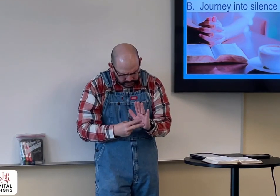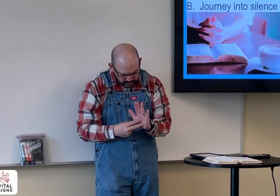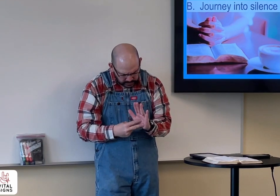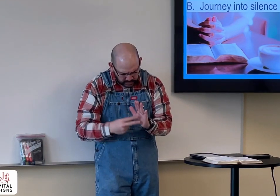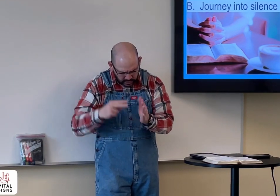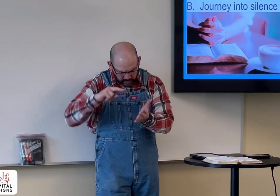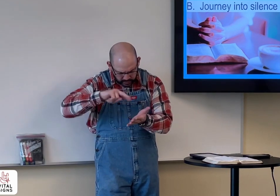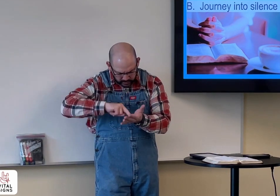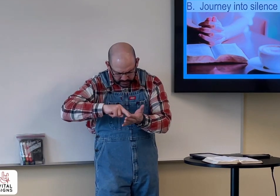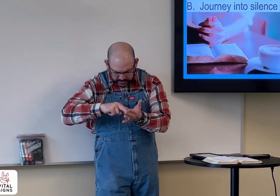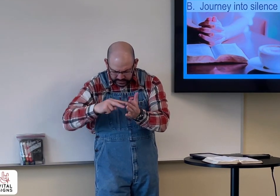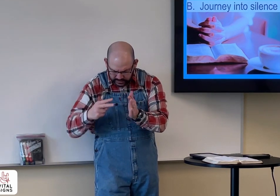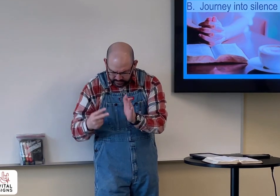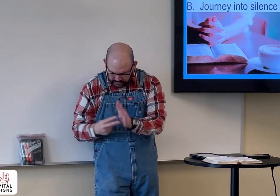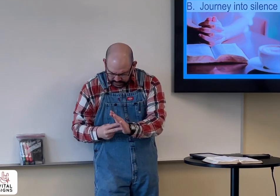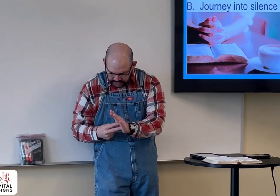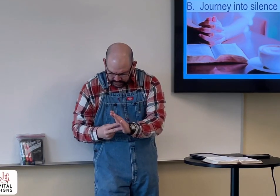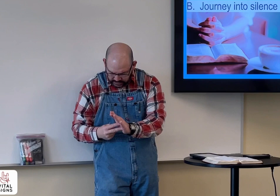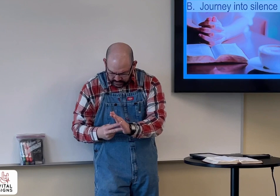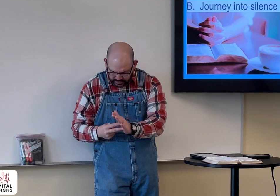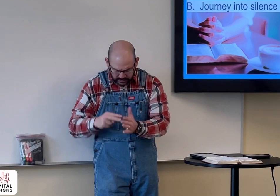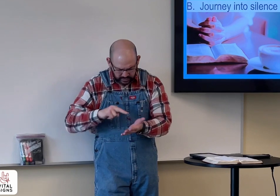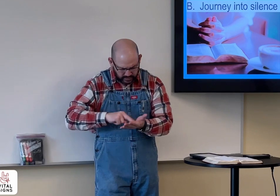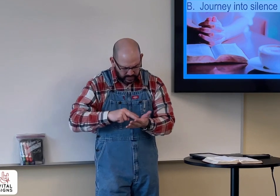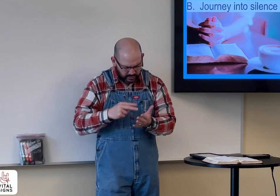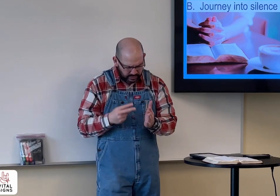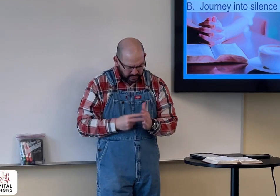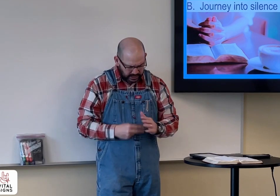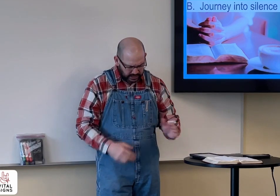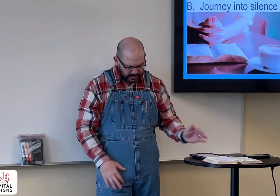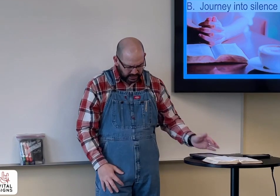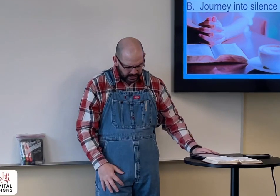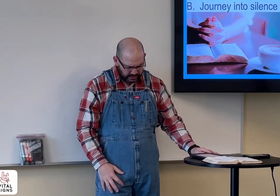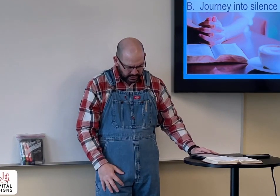meaning. What does this mean? What does this mean?